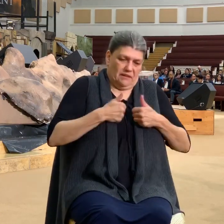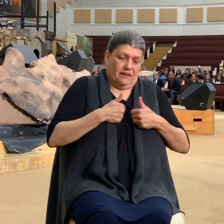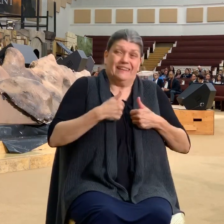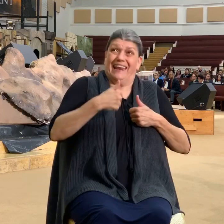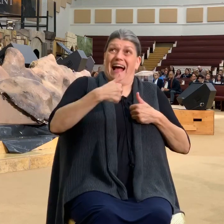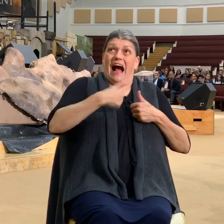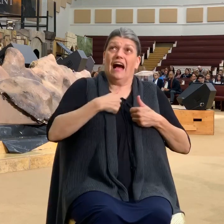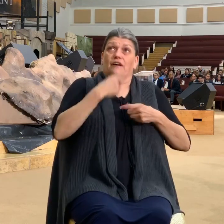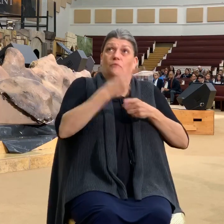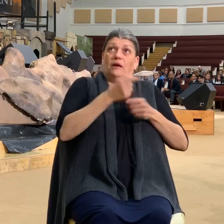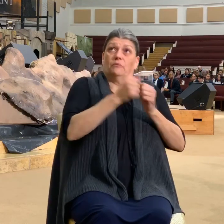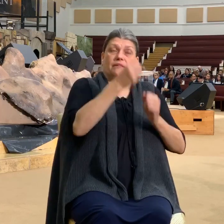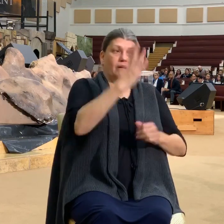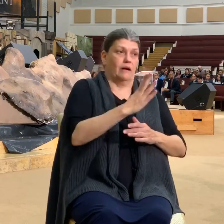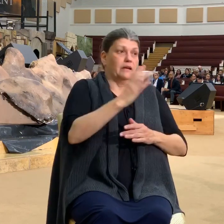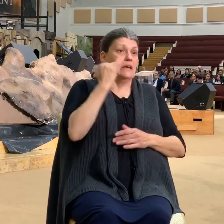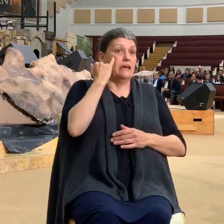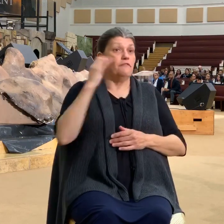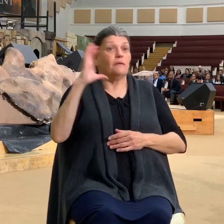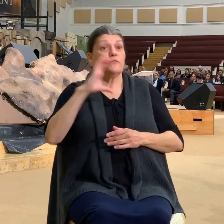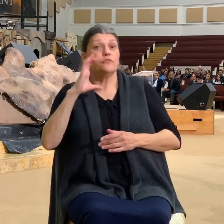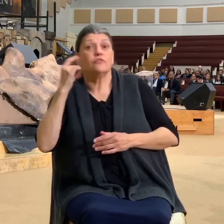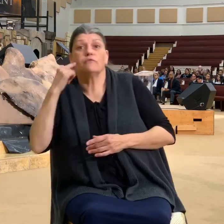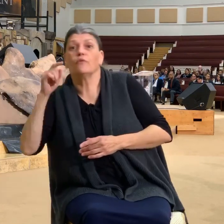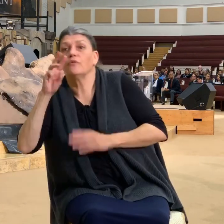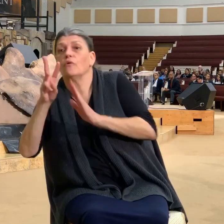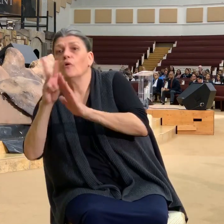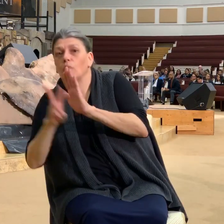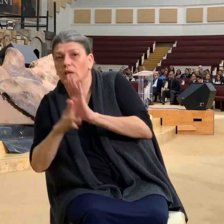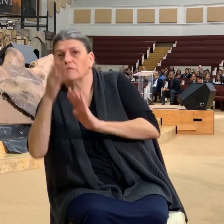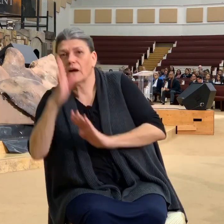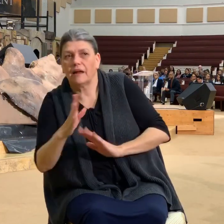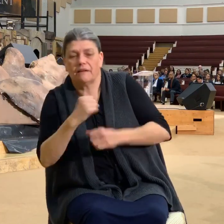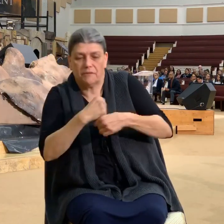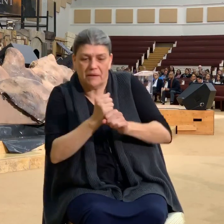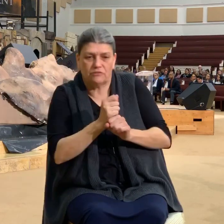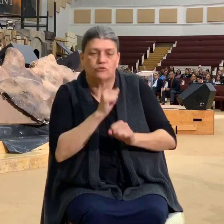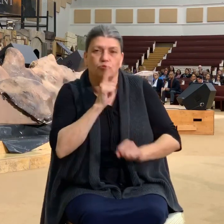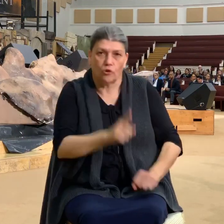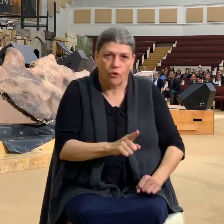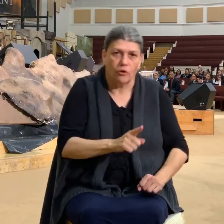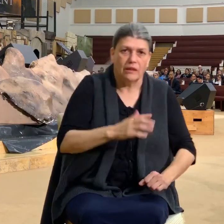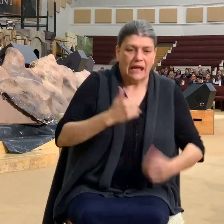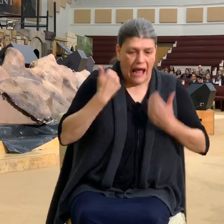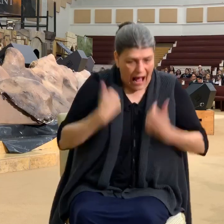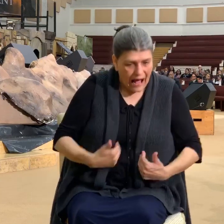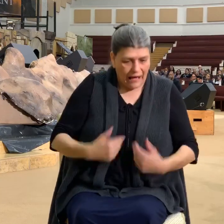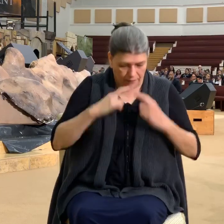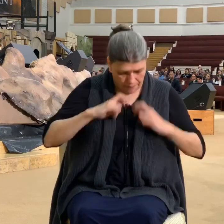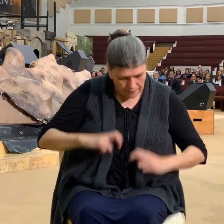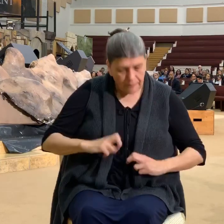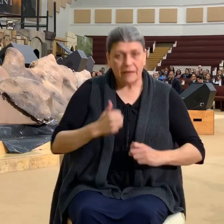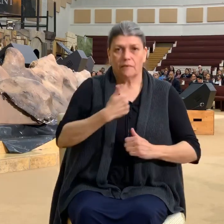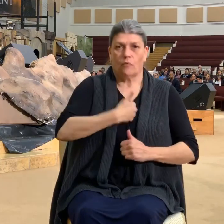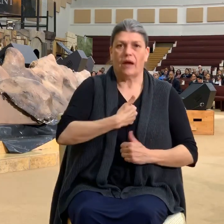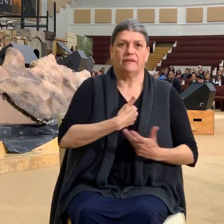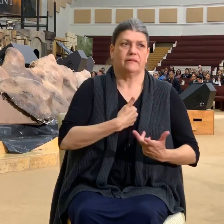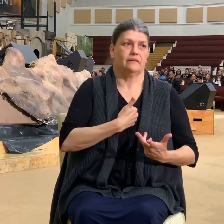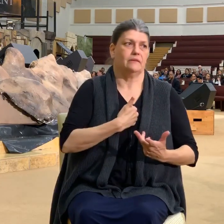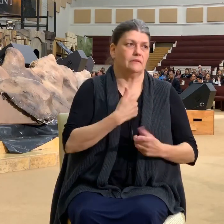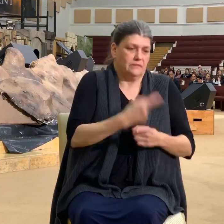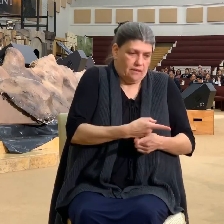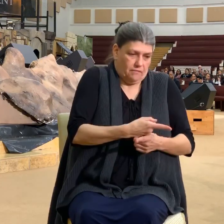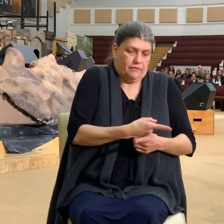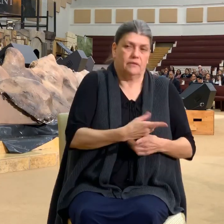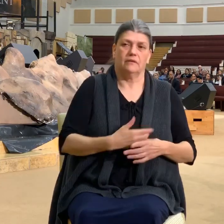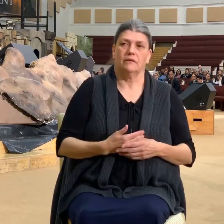right. If I'm looking for the will of God, I've got to make sure my heart's right. I don't need it to be cluttered or what have you. And if it's